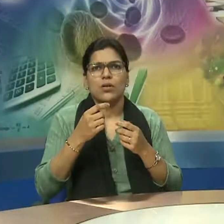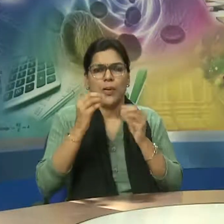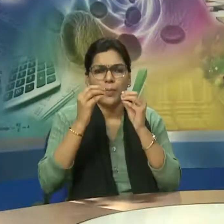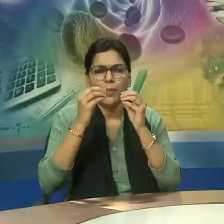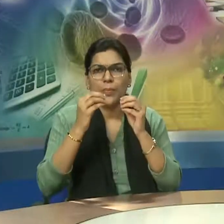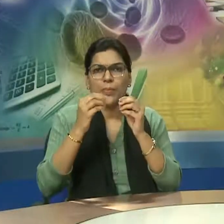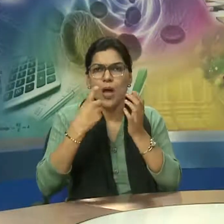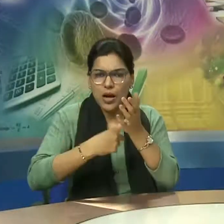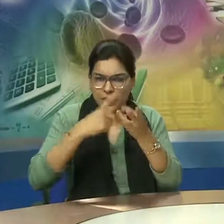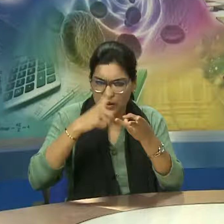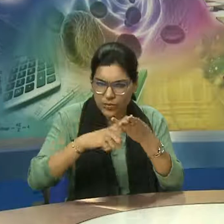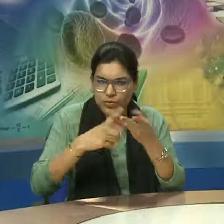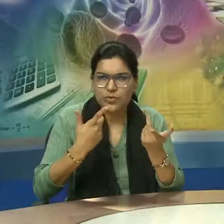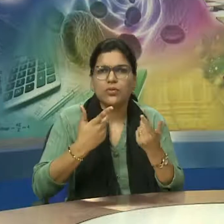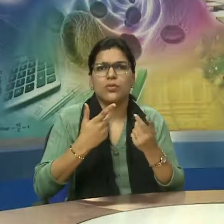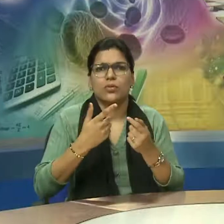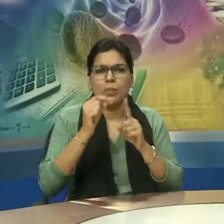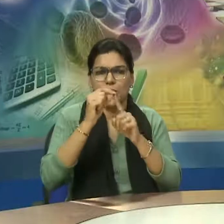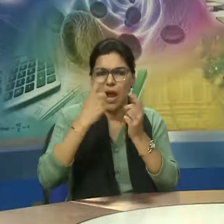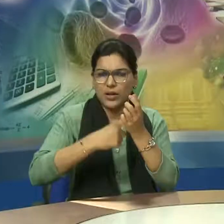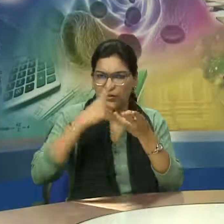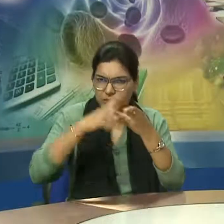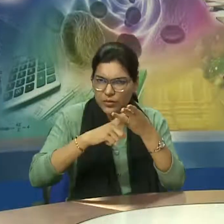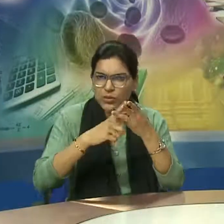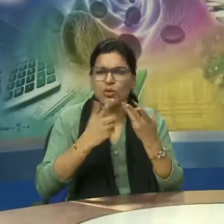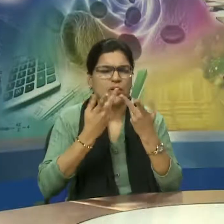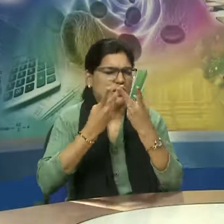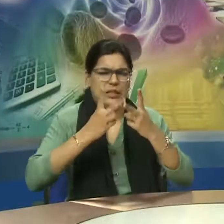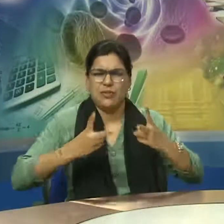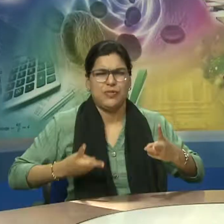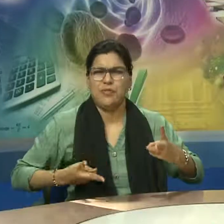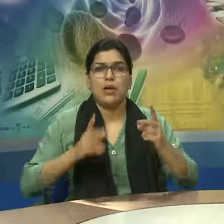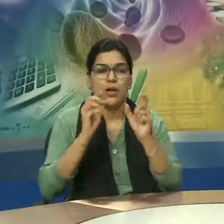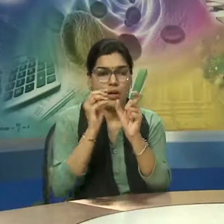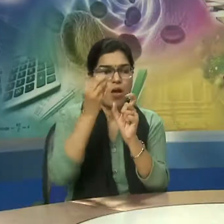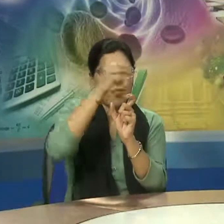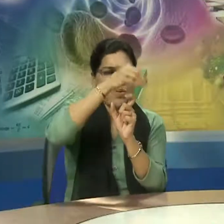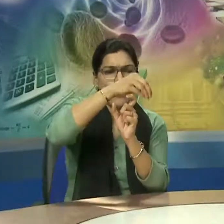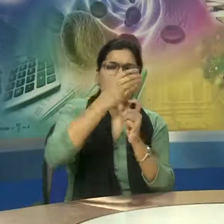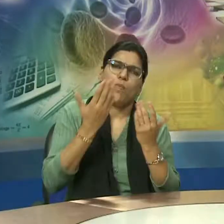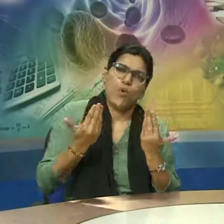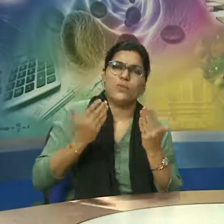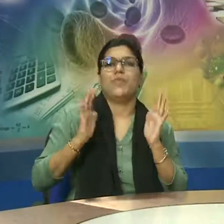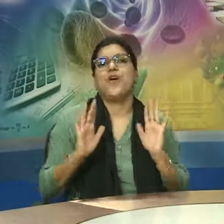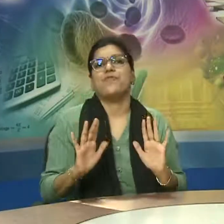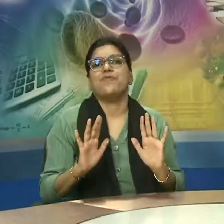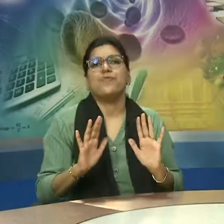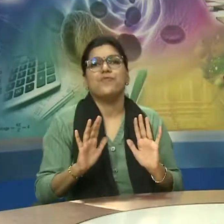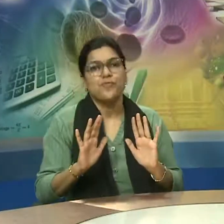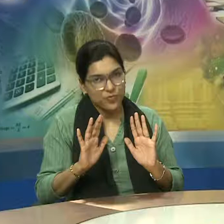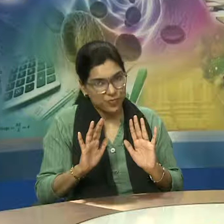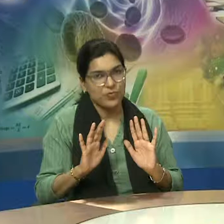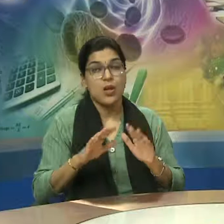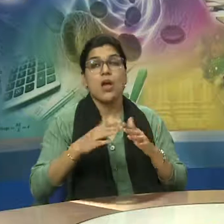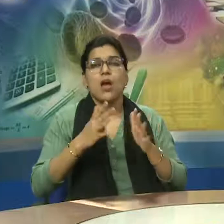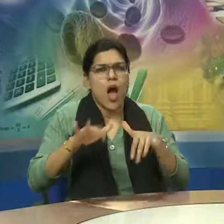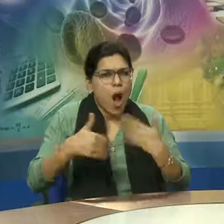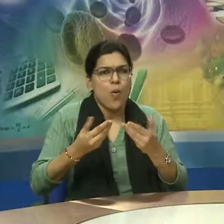Such as re, un, pre, miss, etc.